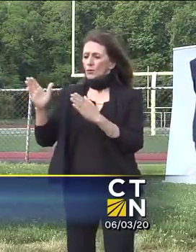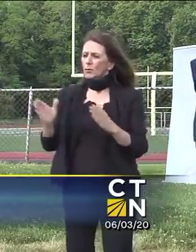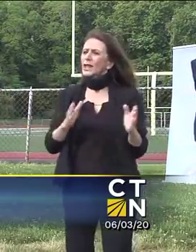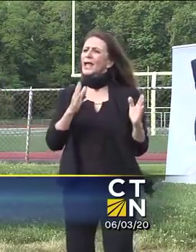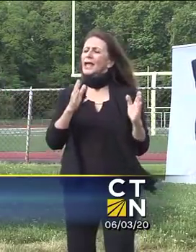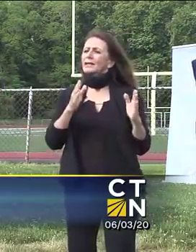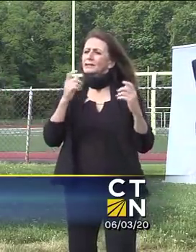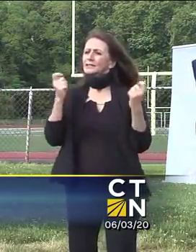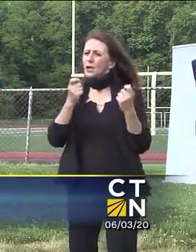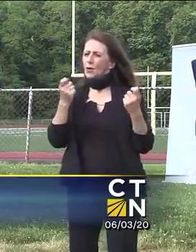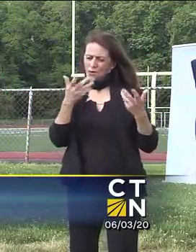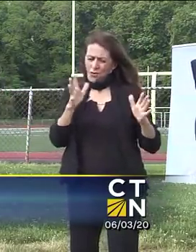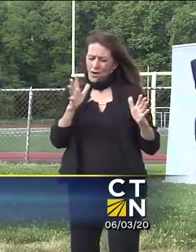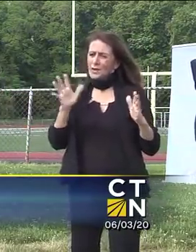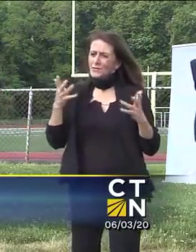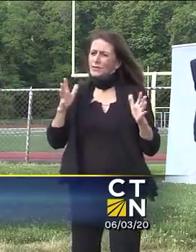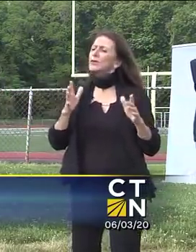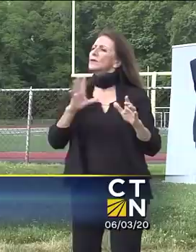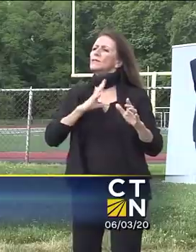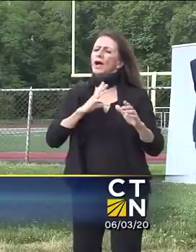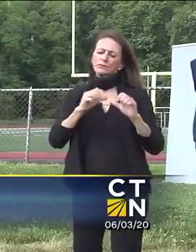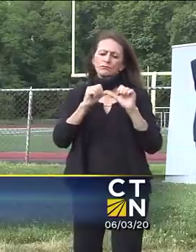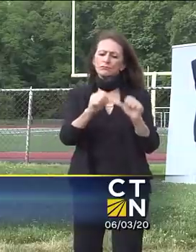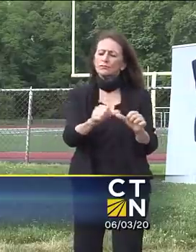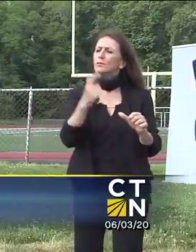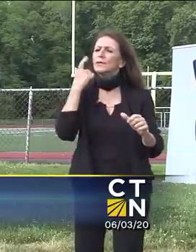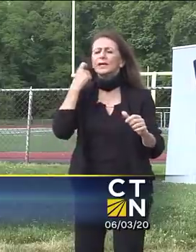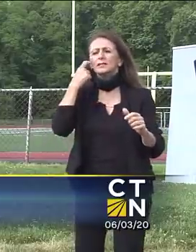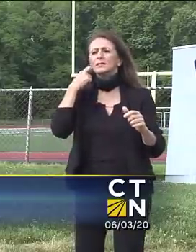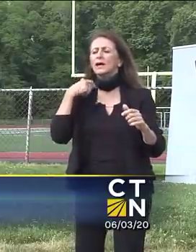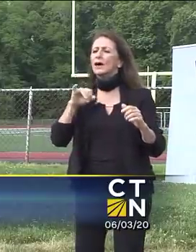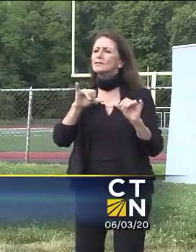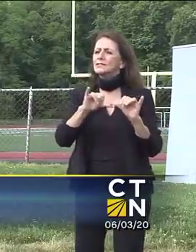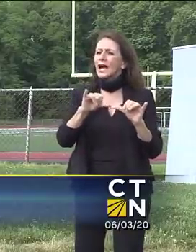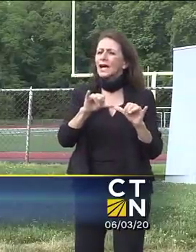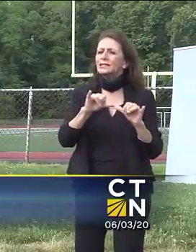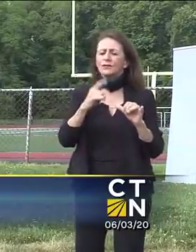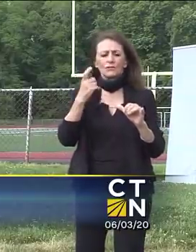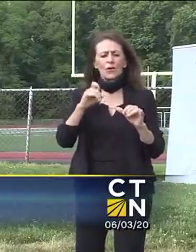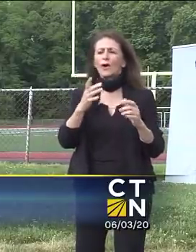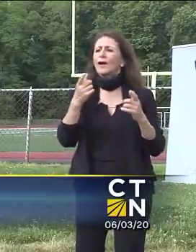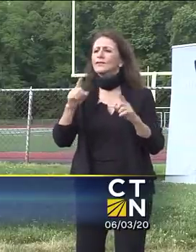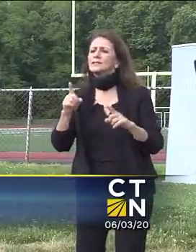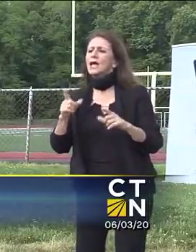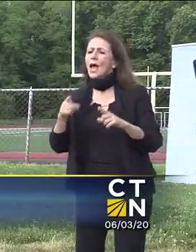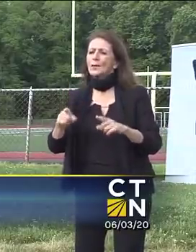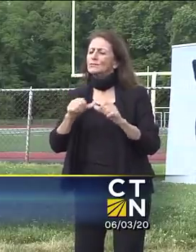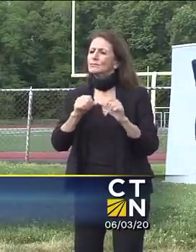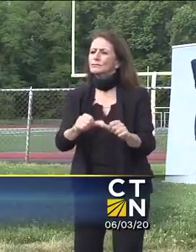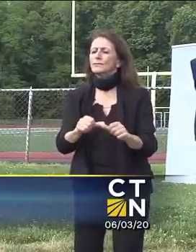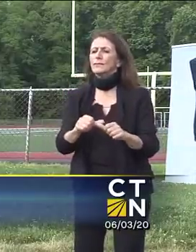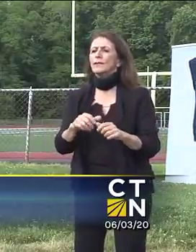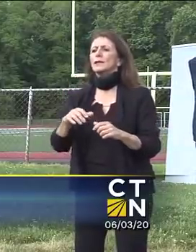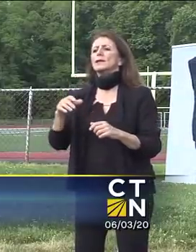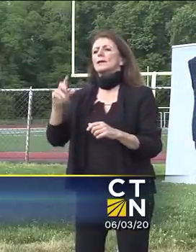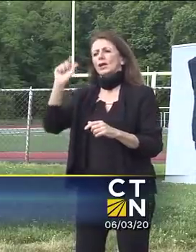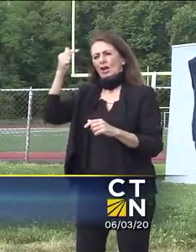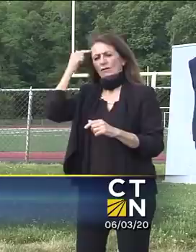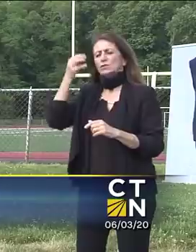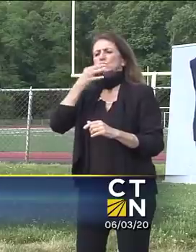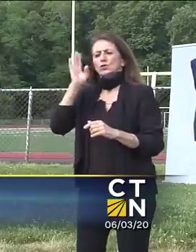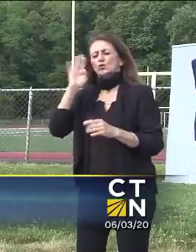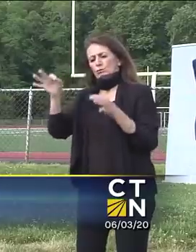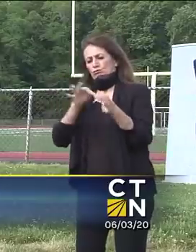still the best option due to size limitations of organized events. An executive order will be